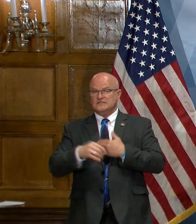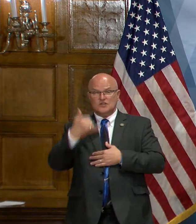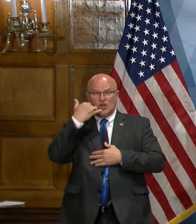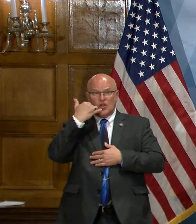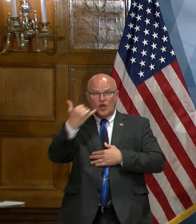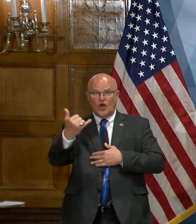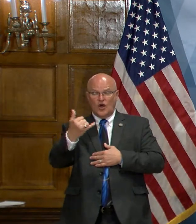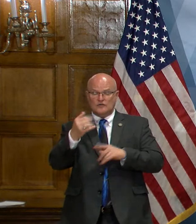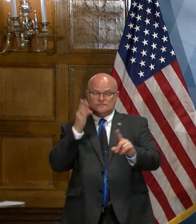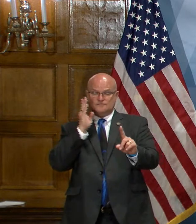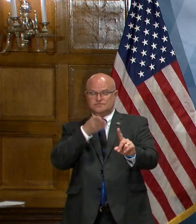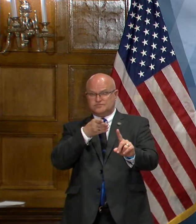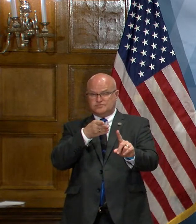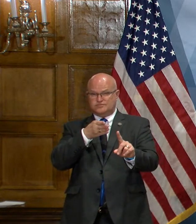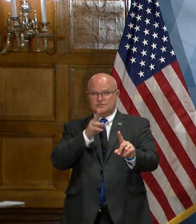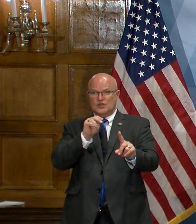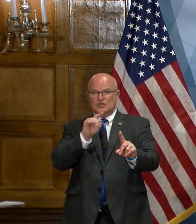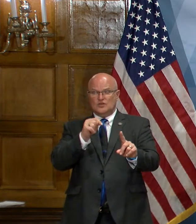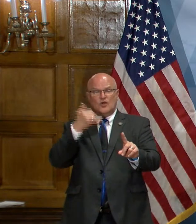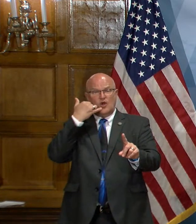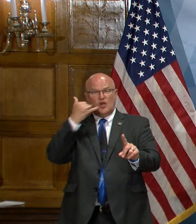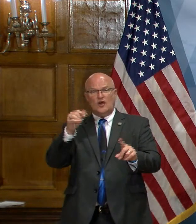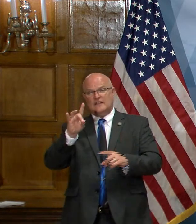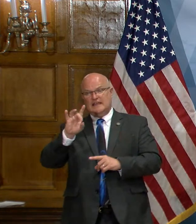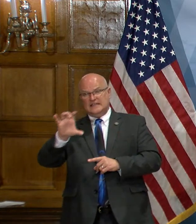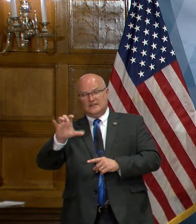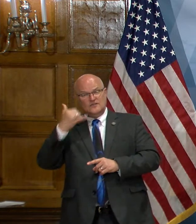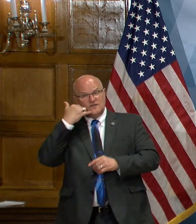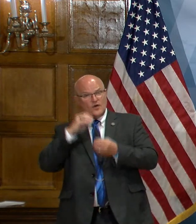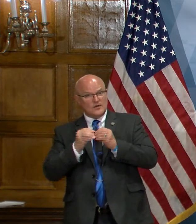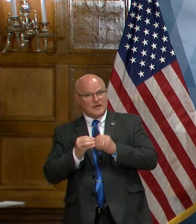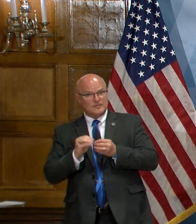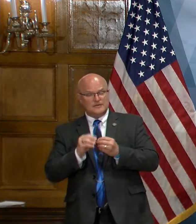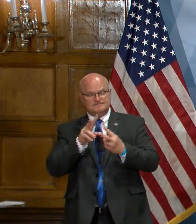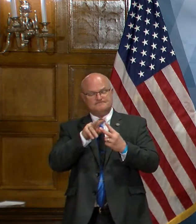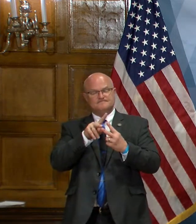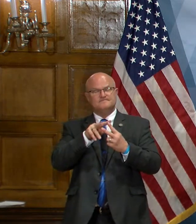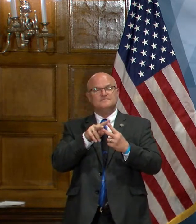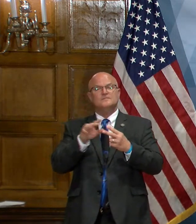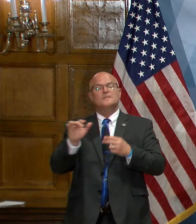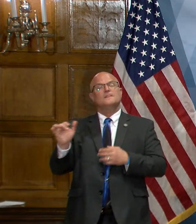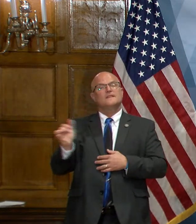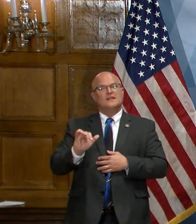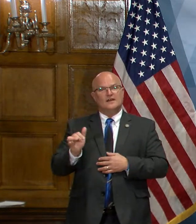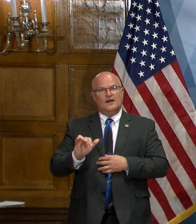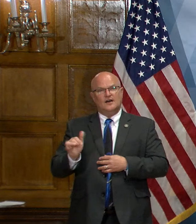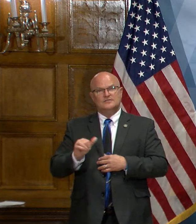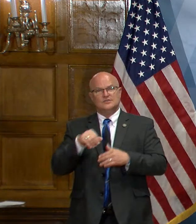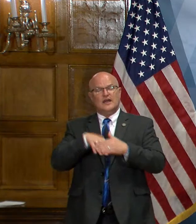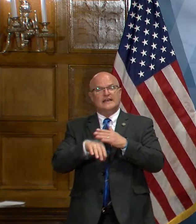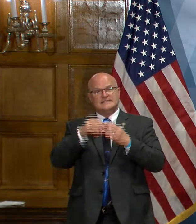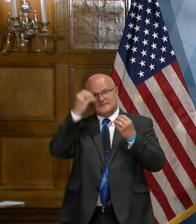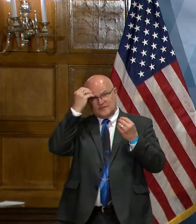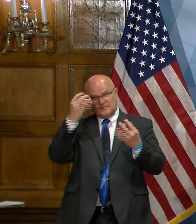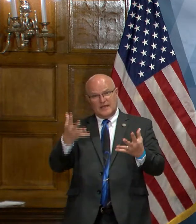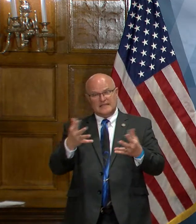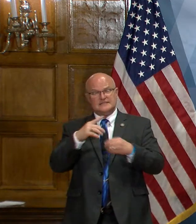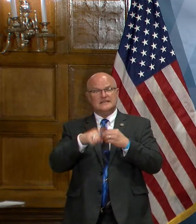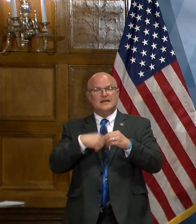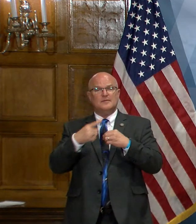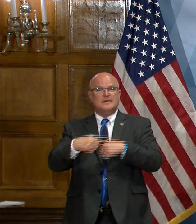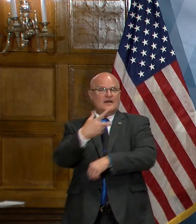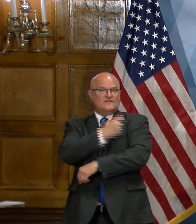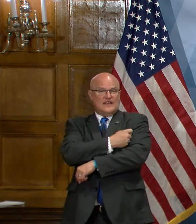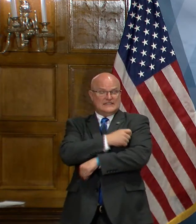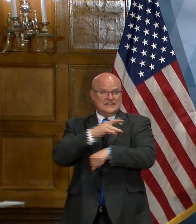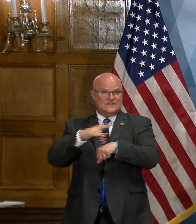calling the unit directly or calling our 800 number, you can also access information about